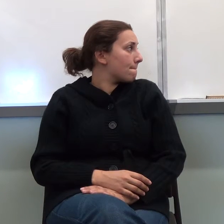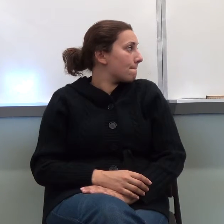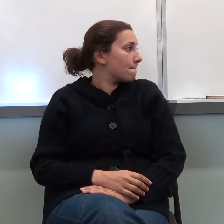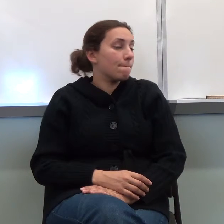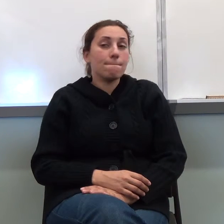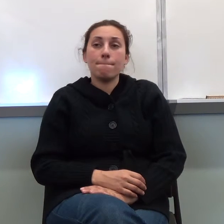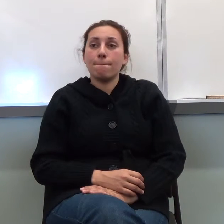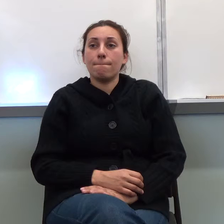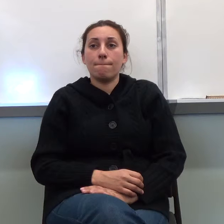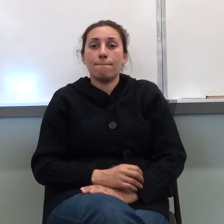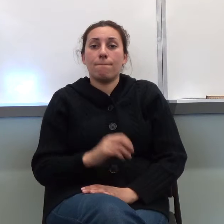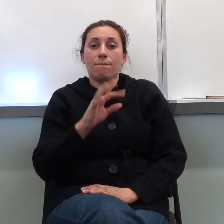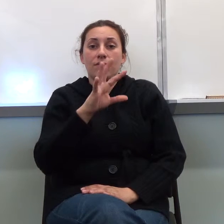50%?